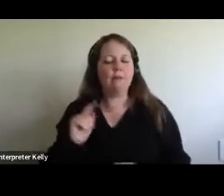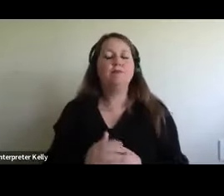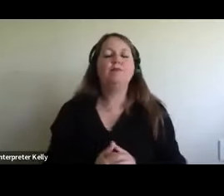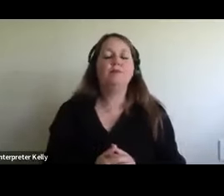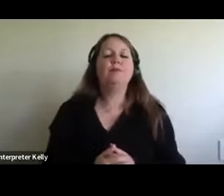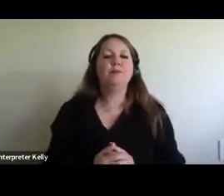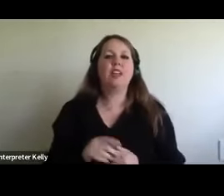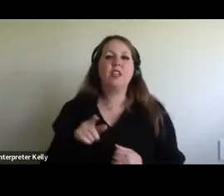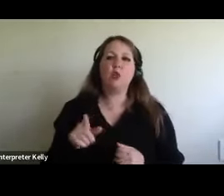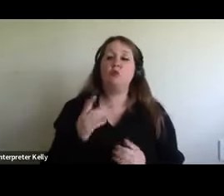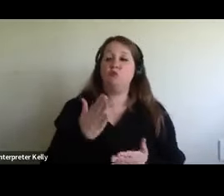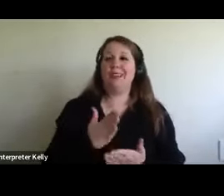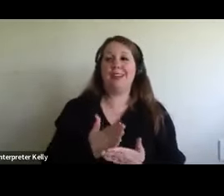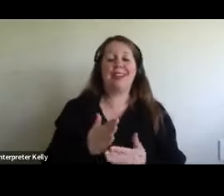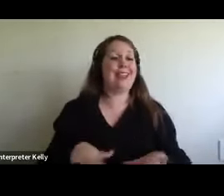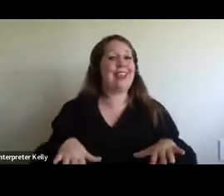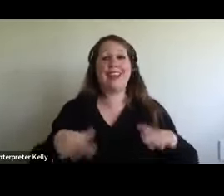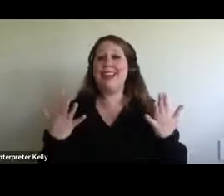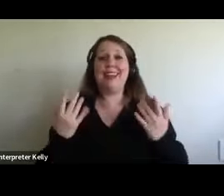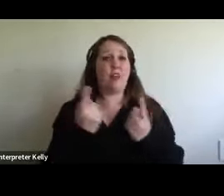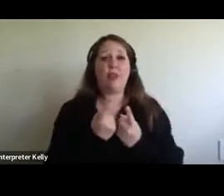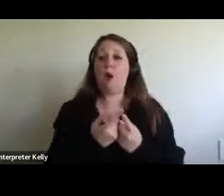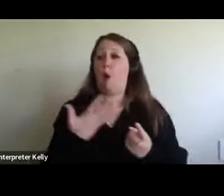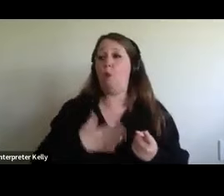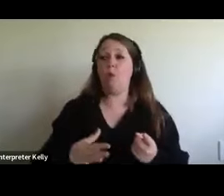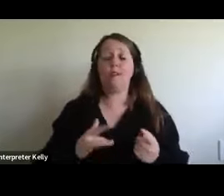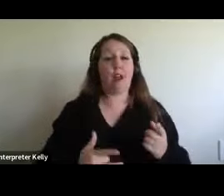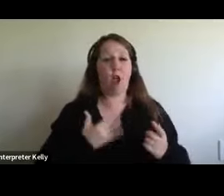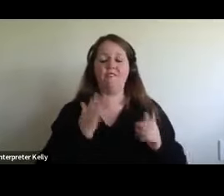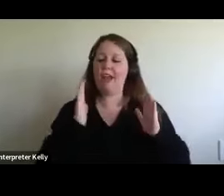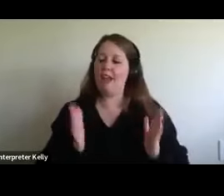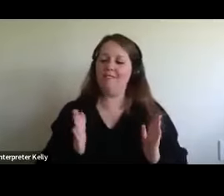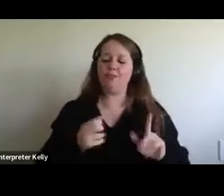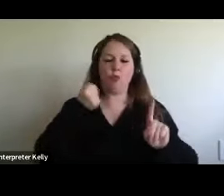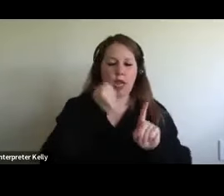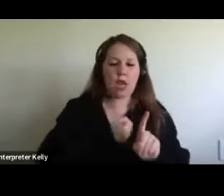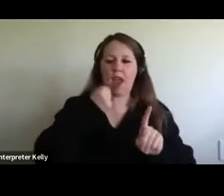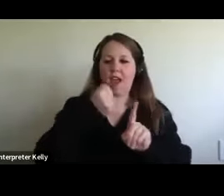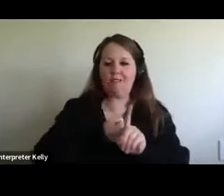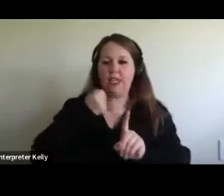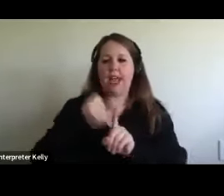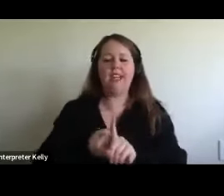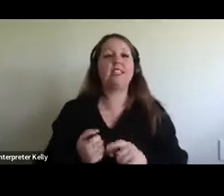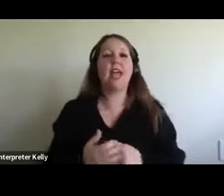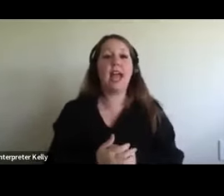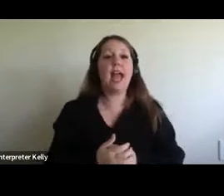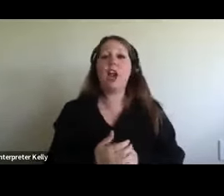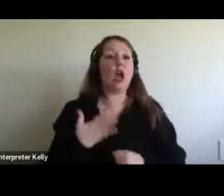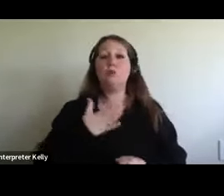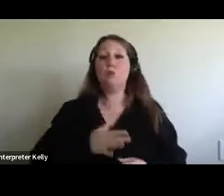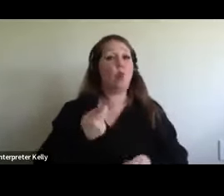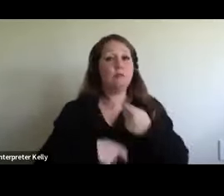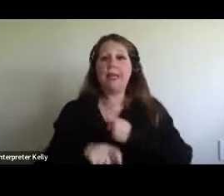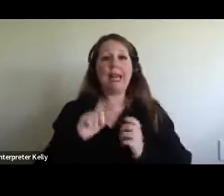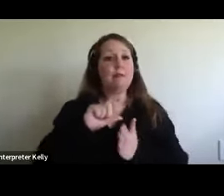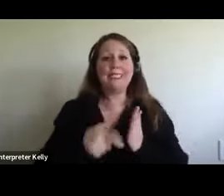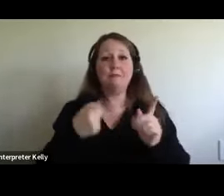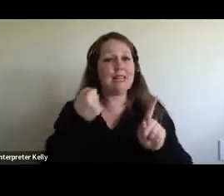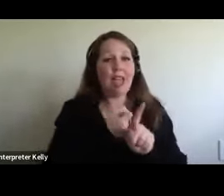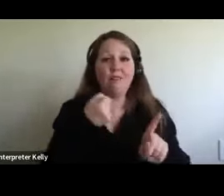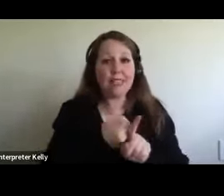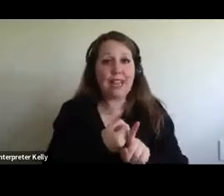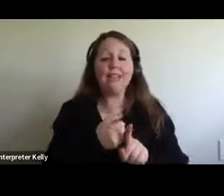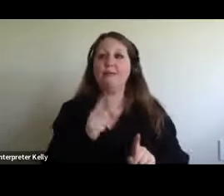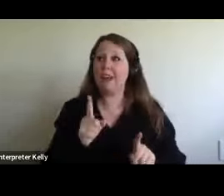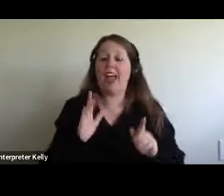self-advocating. And I have to become a disability advocate, not because I wanted to, I would rather spend my